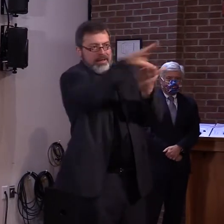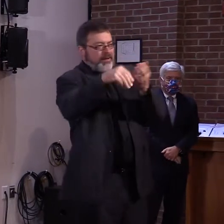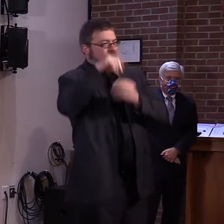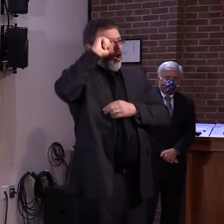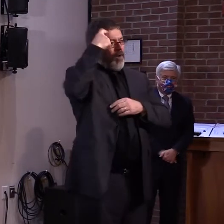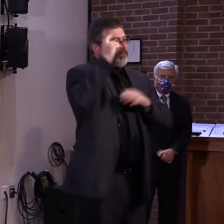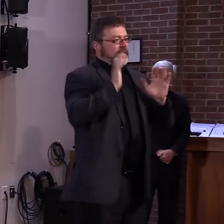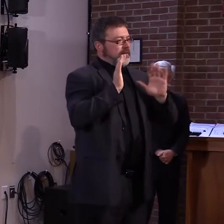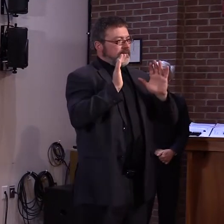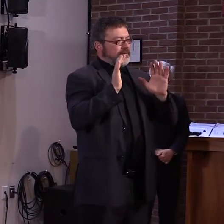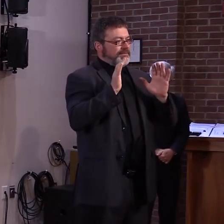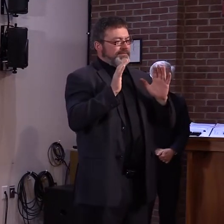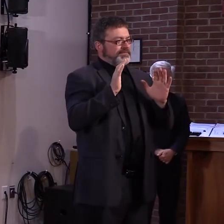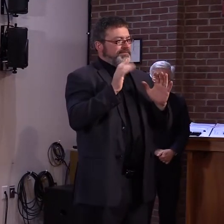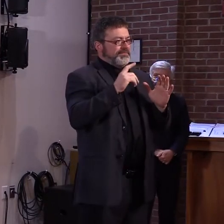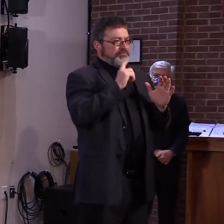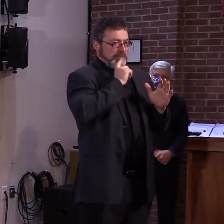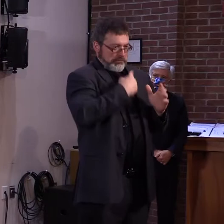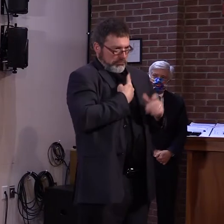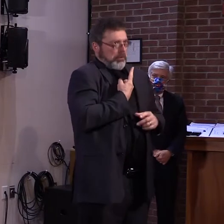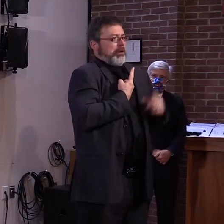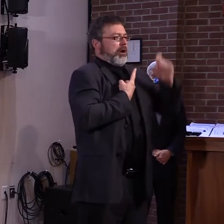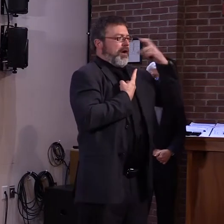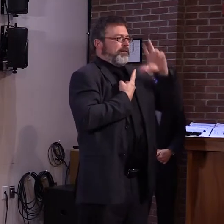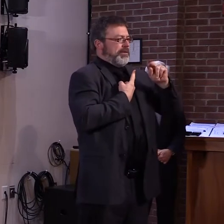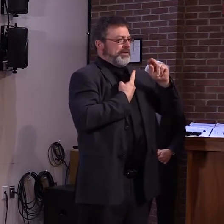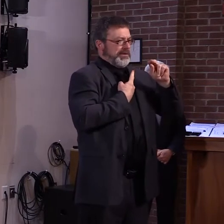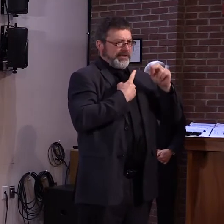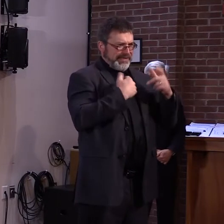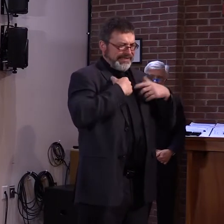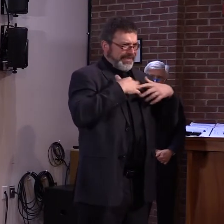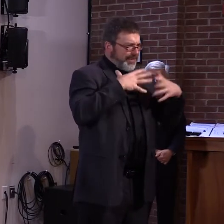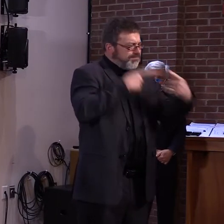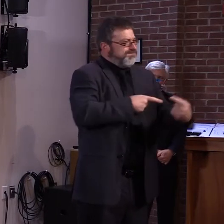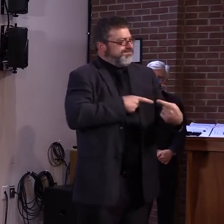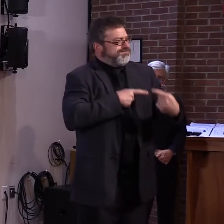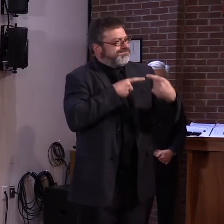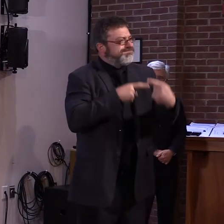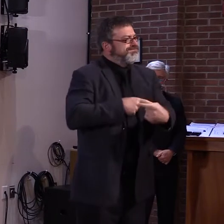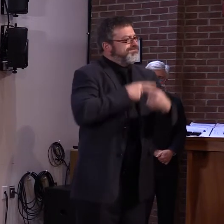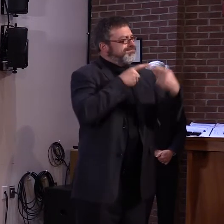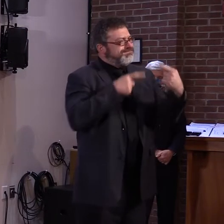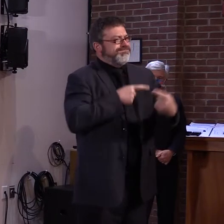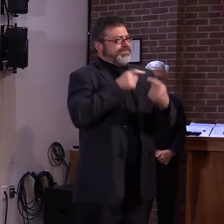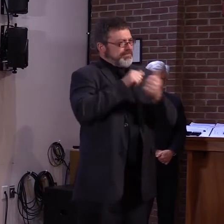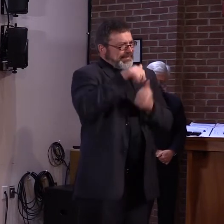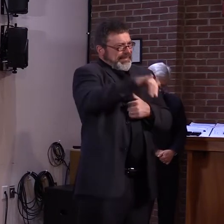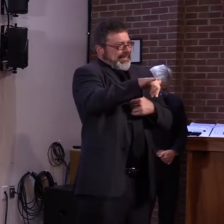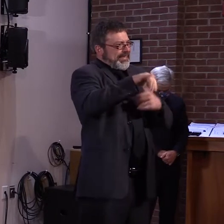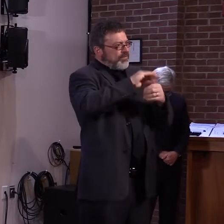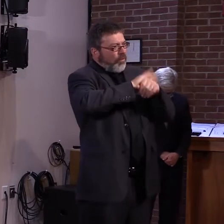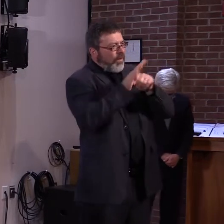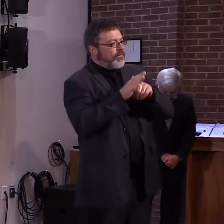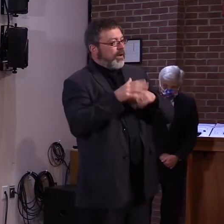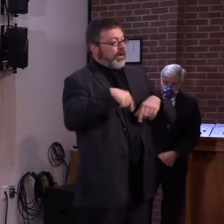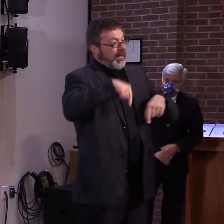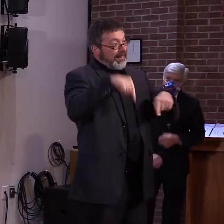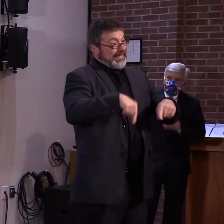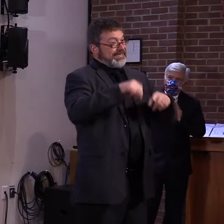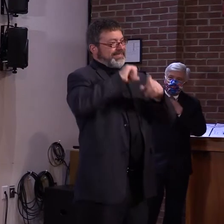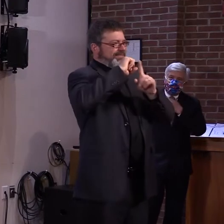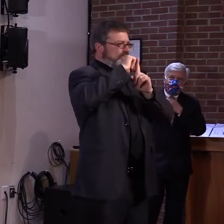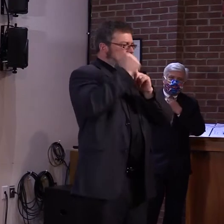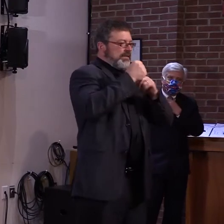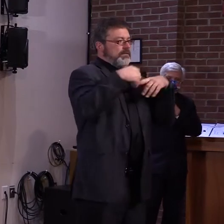had a bit of a rocky road with the NEA over the last 4 years. But this situation, this issue, is too important to